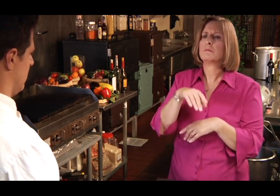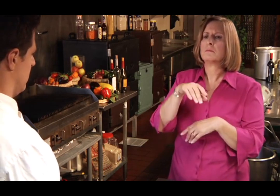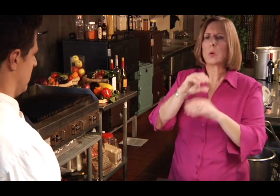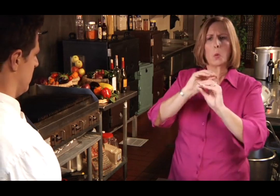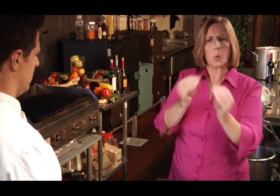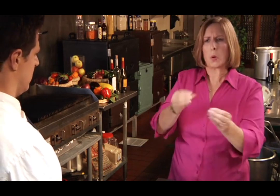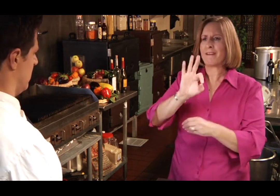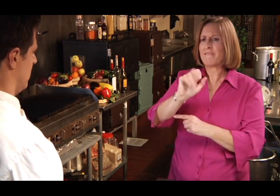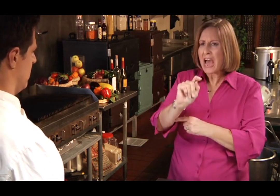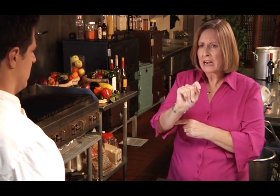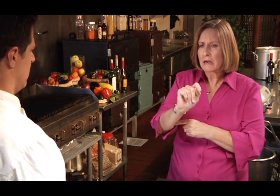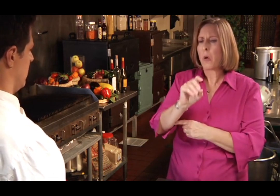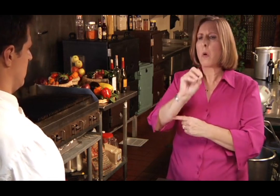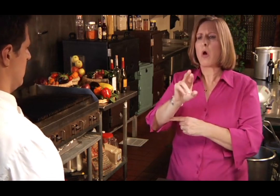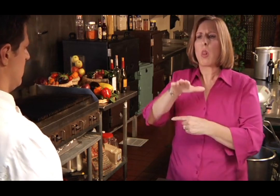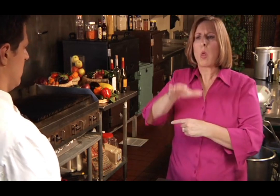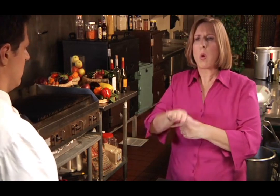low-fat or non-fat milk or yogurt.